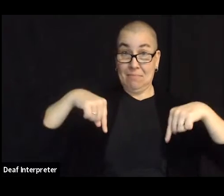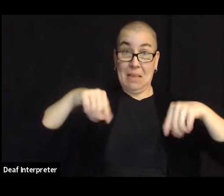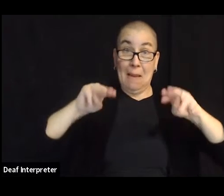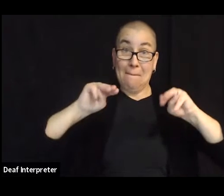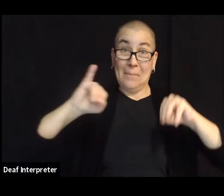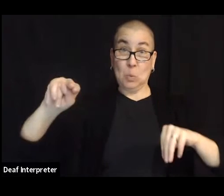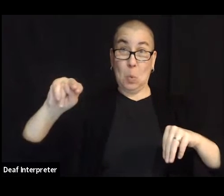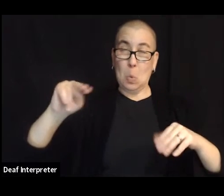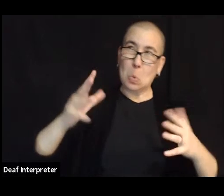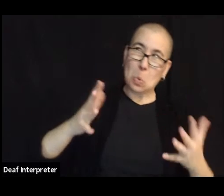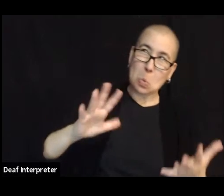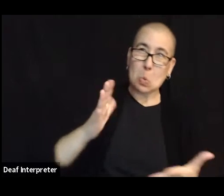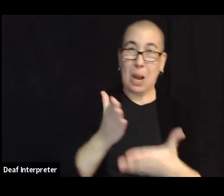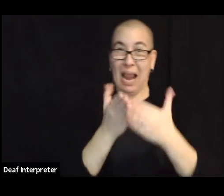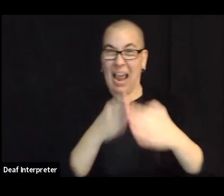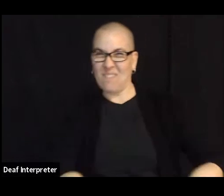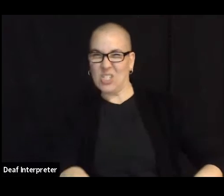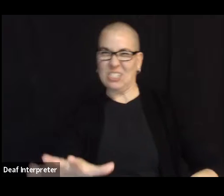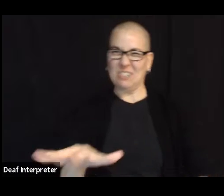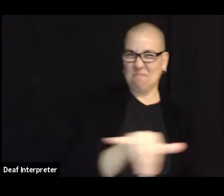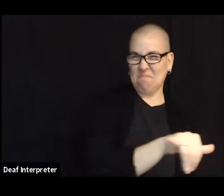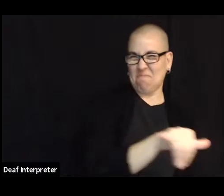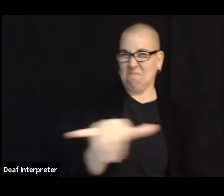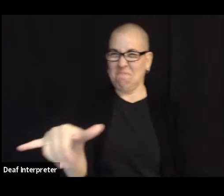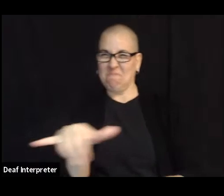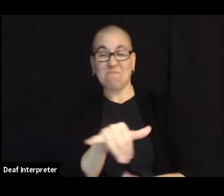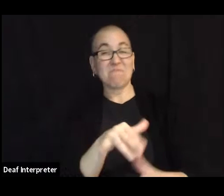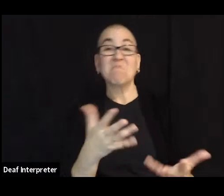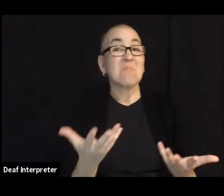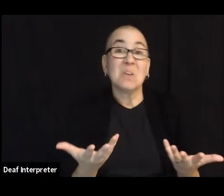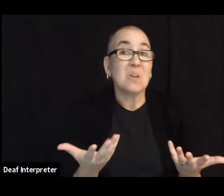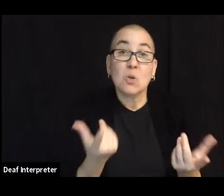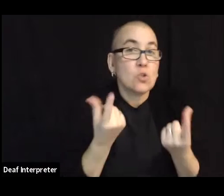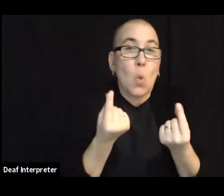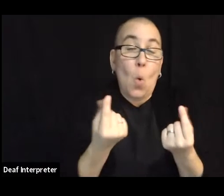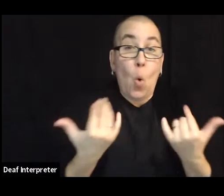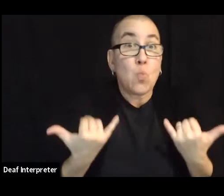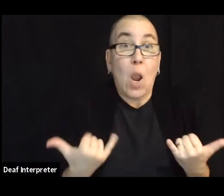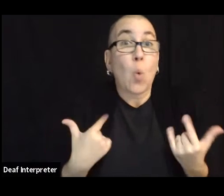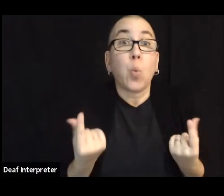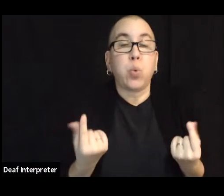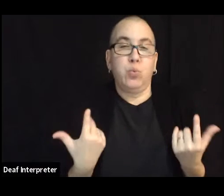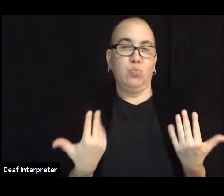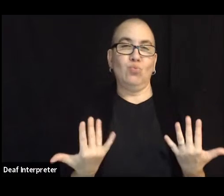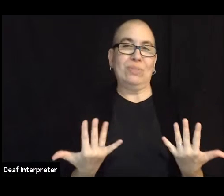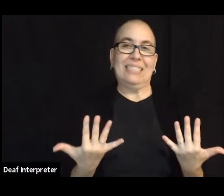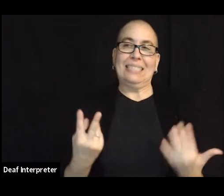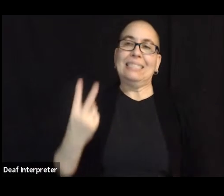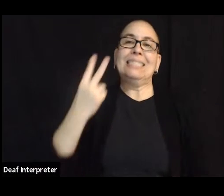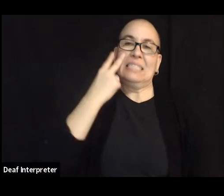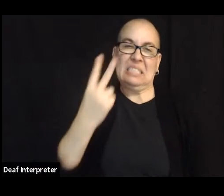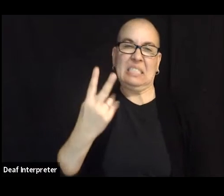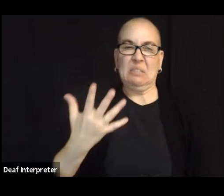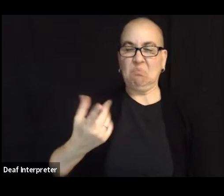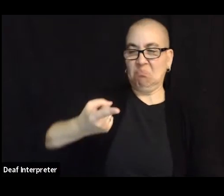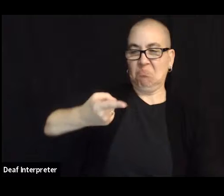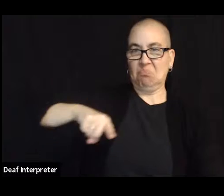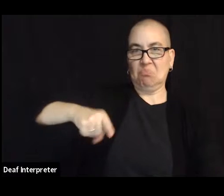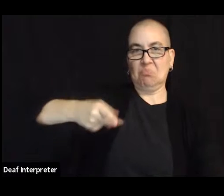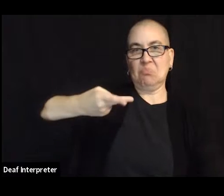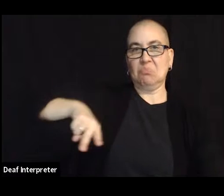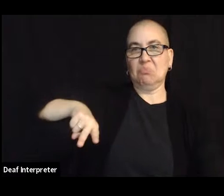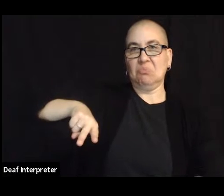and we will wait to see, you know, what they have to say. As I mentioned to the other